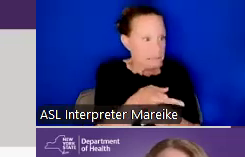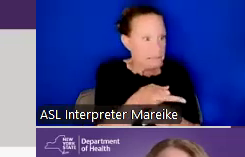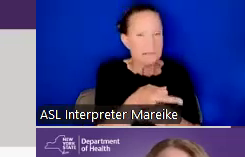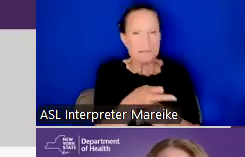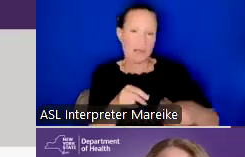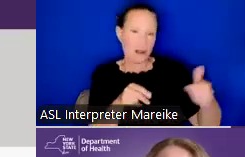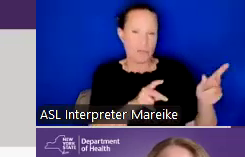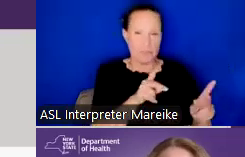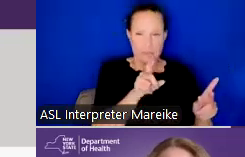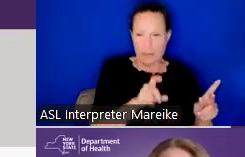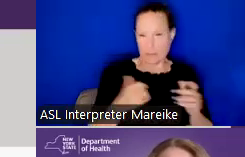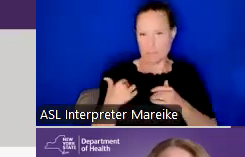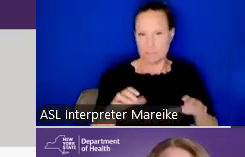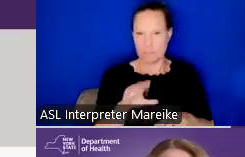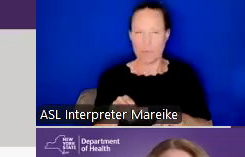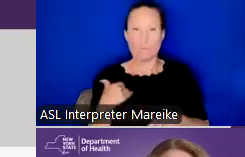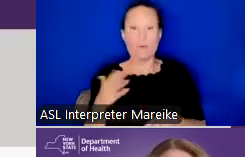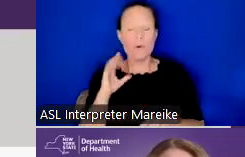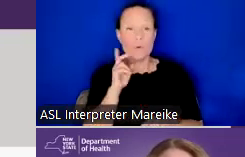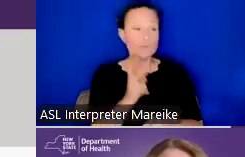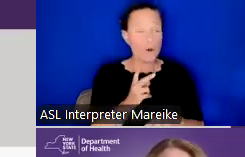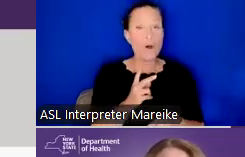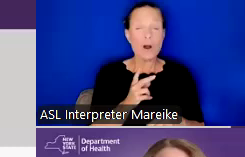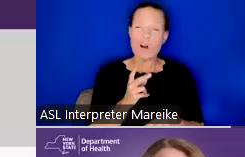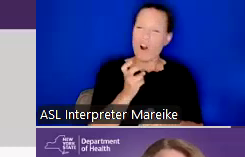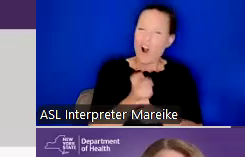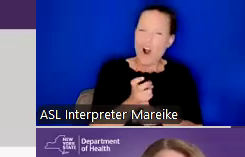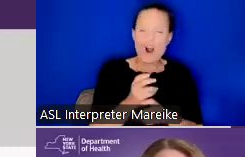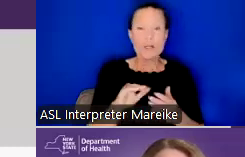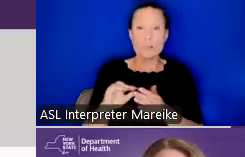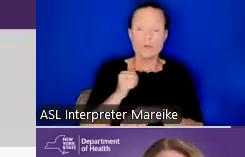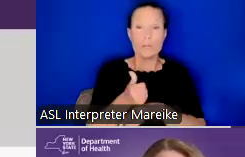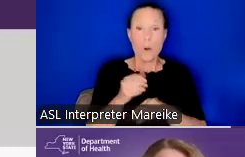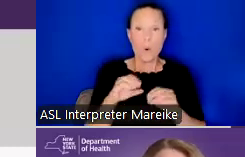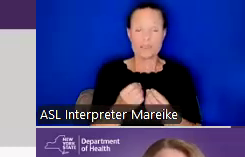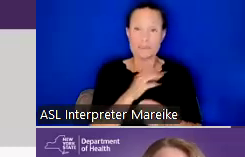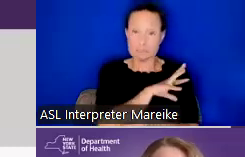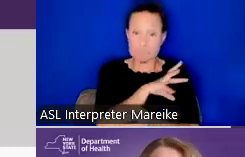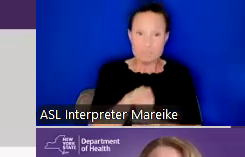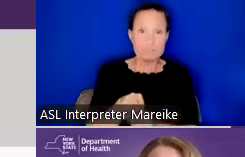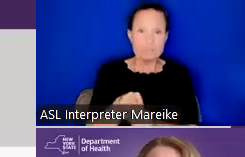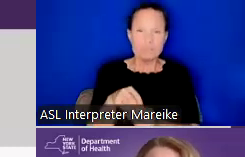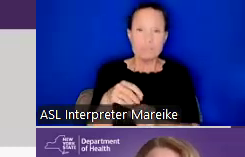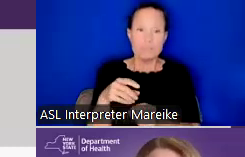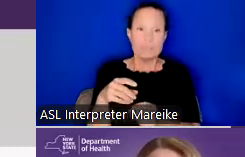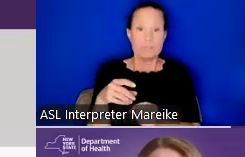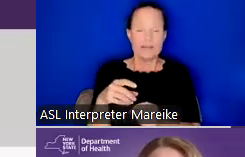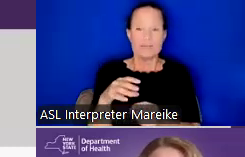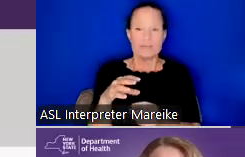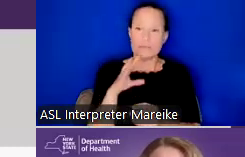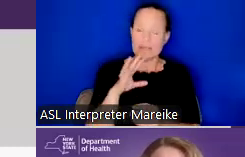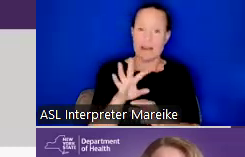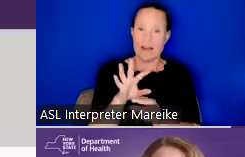We saw that it was hard for community-based organizations to participate in, for example, value-based payment,